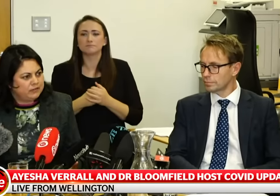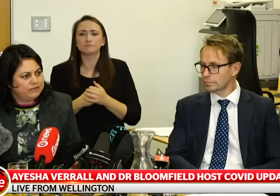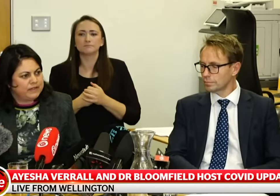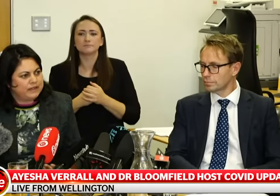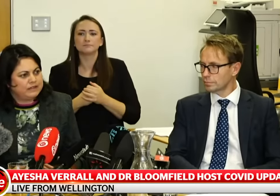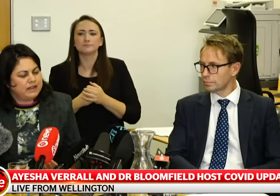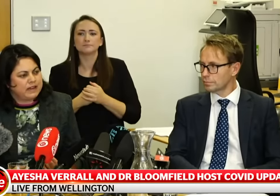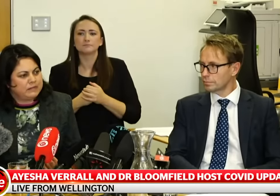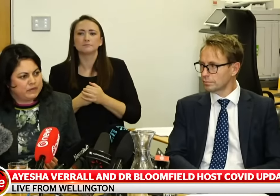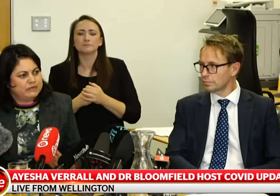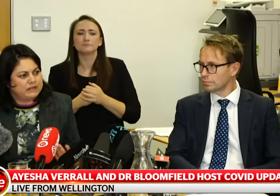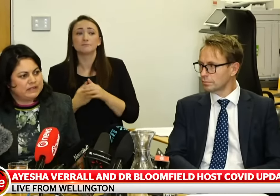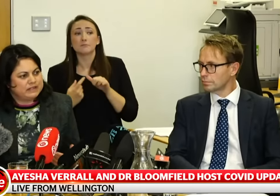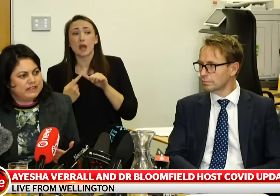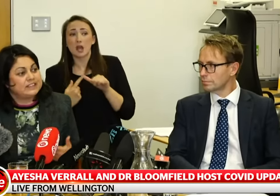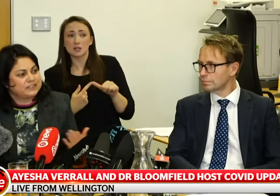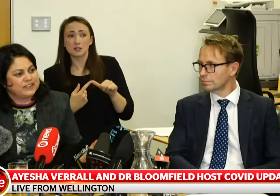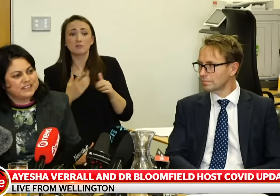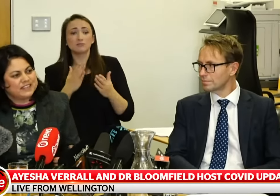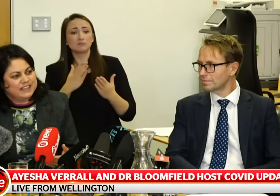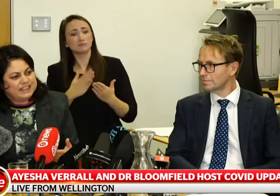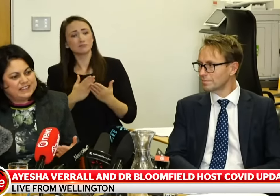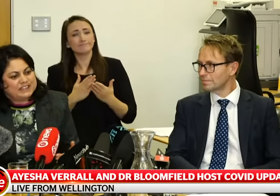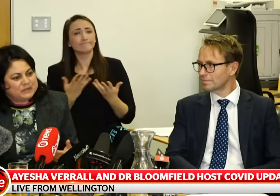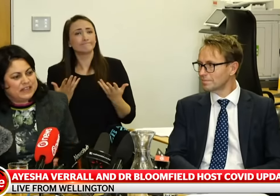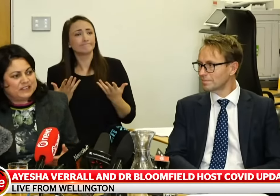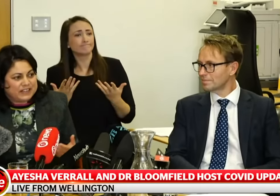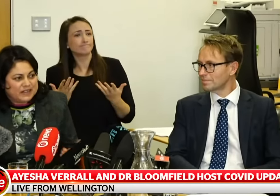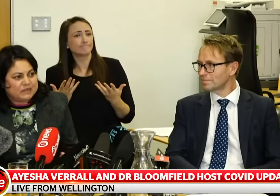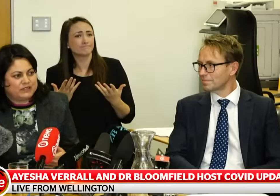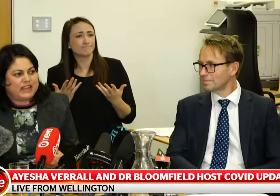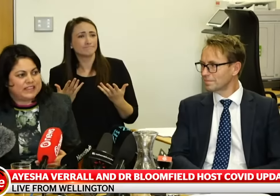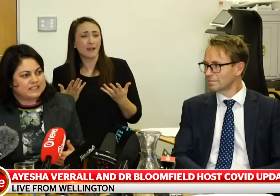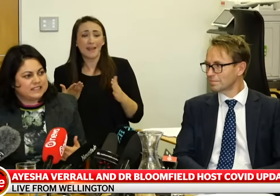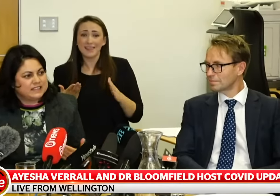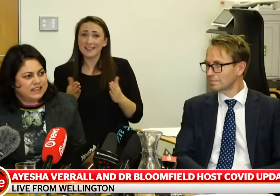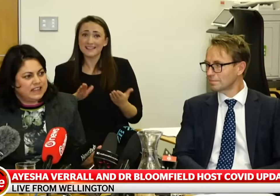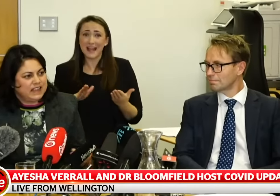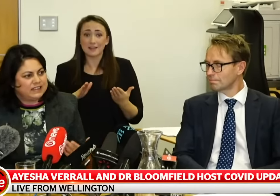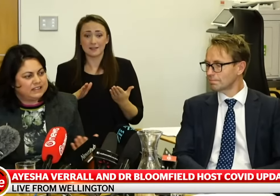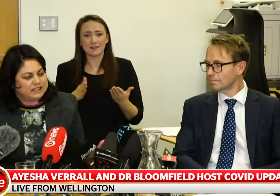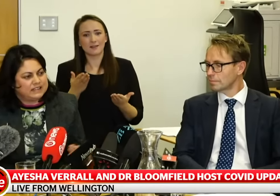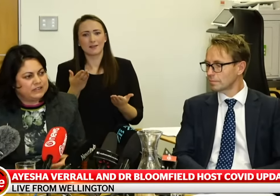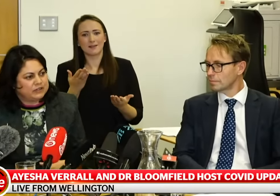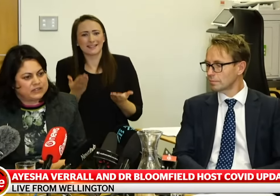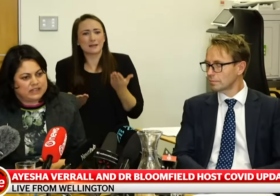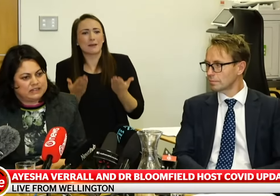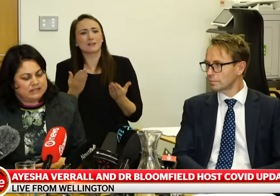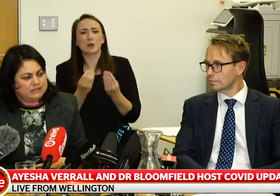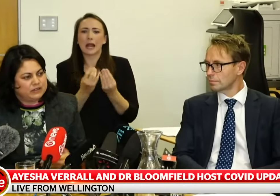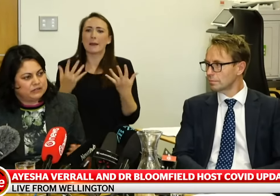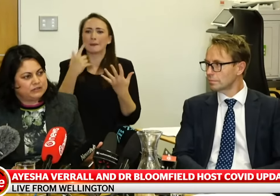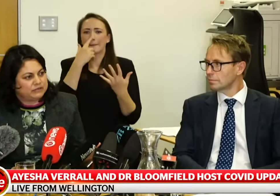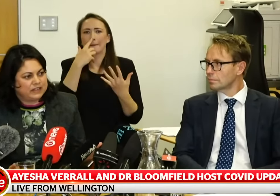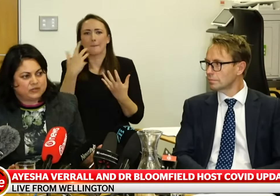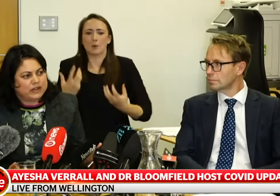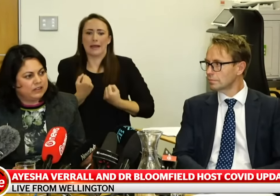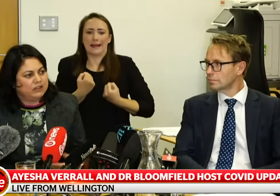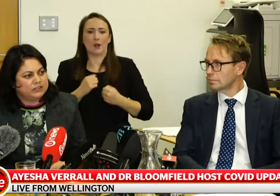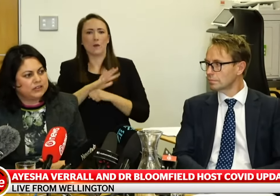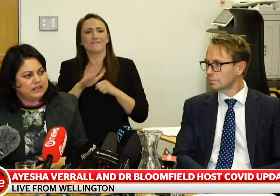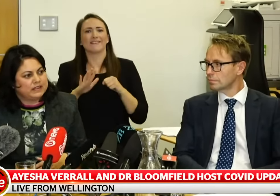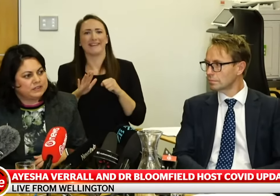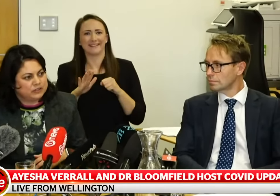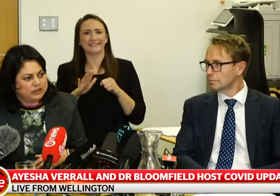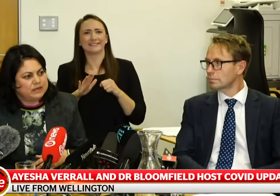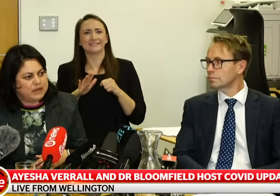epidemiology of the answer is deaths depend on the number of cases, and those fluctuate a